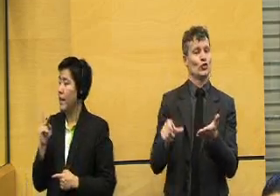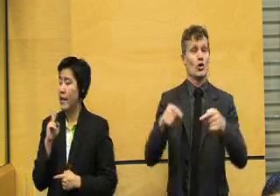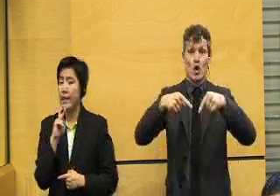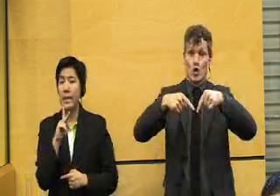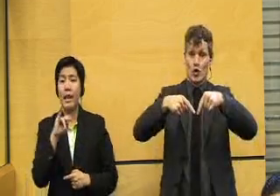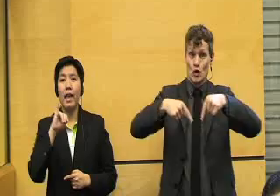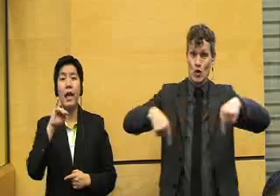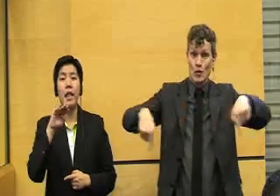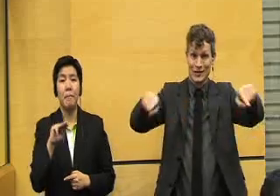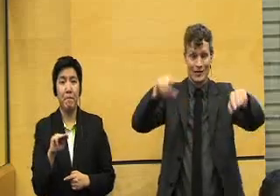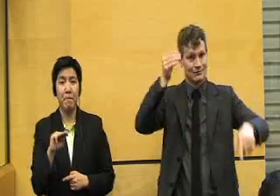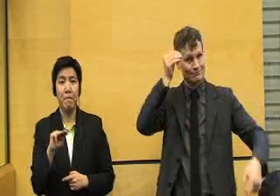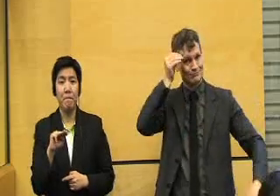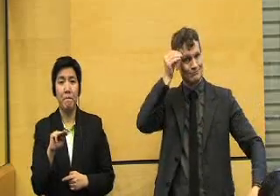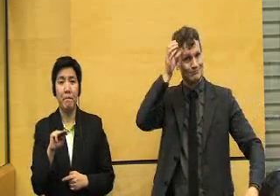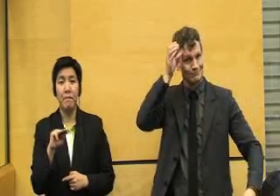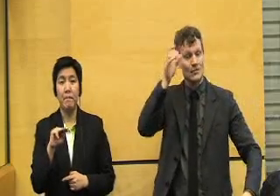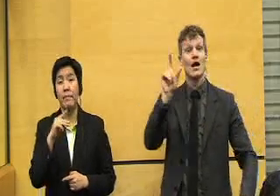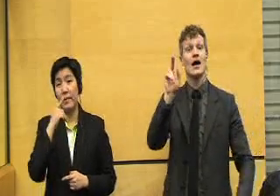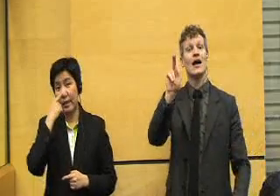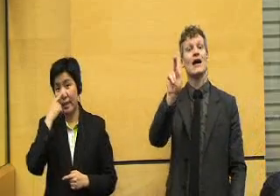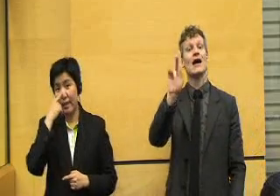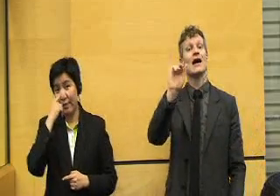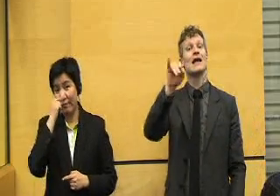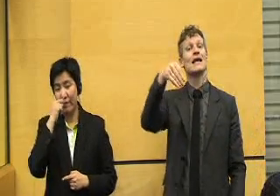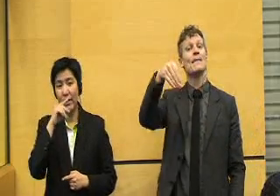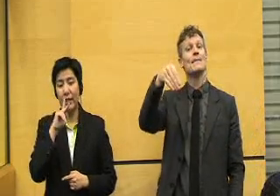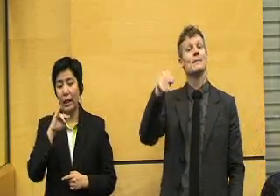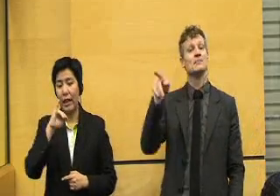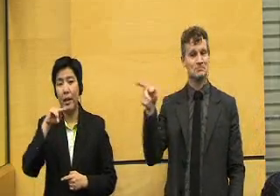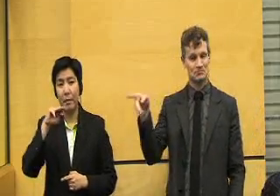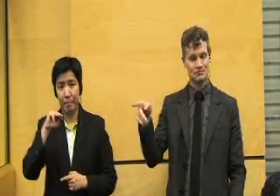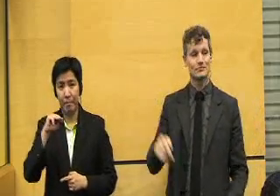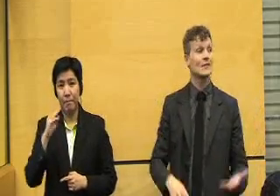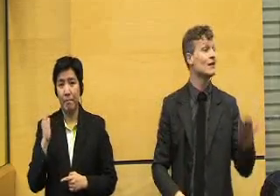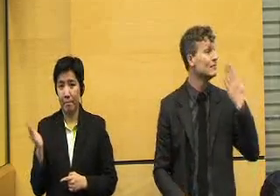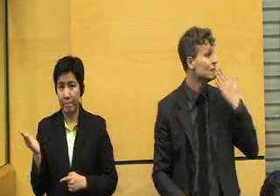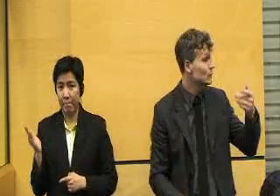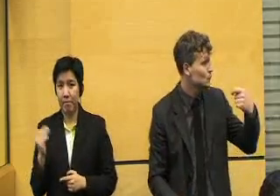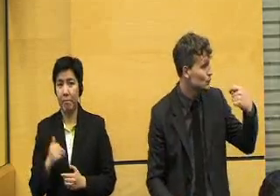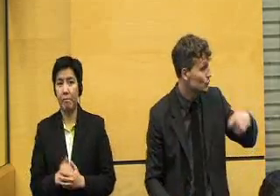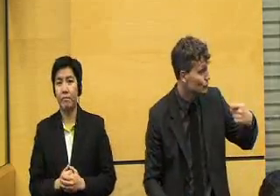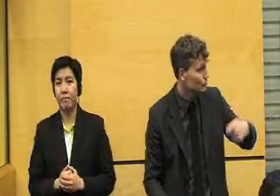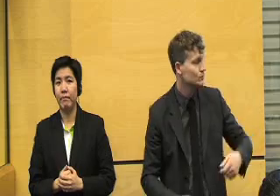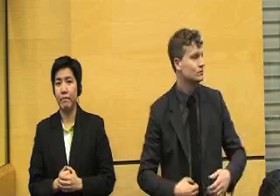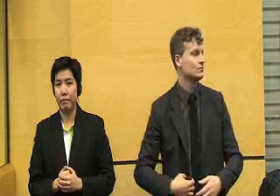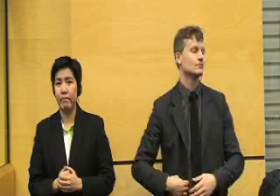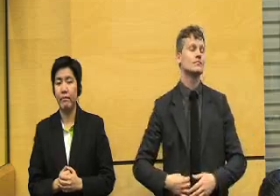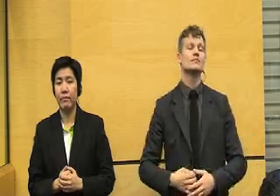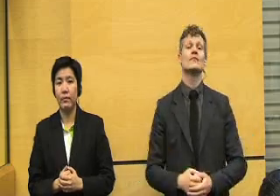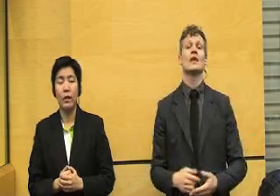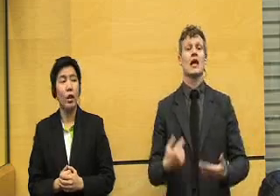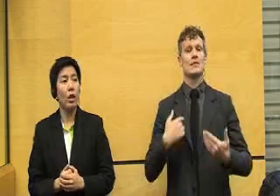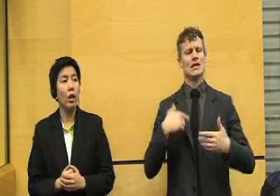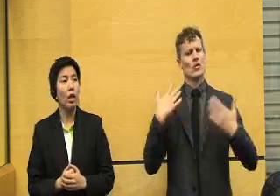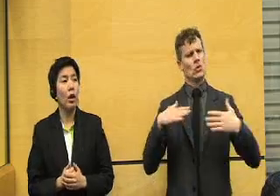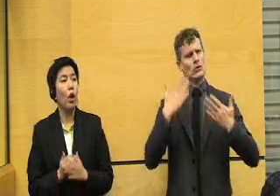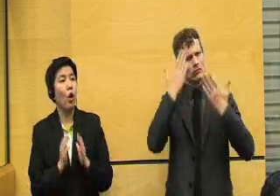Mr. Hyun Chik Kim. You have the floor, sir. Thank you, Madam Chair. It is my true honor to